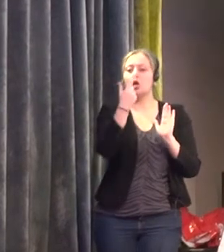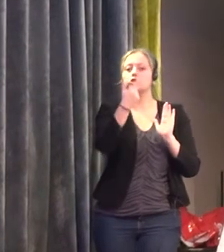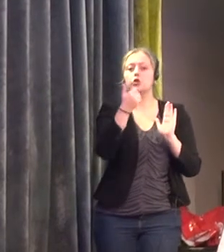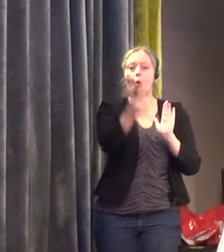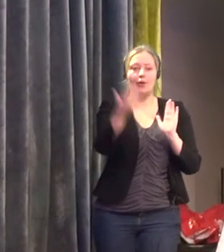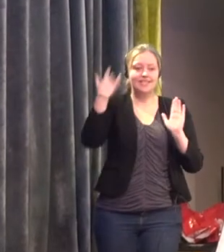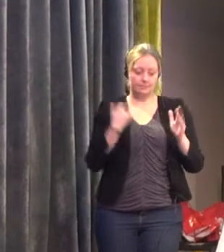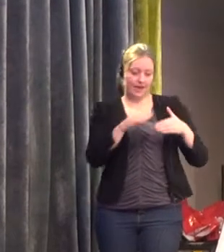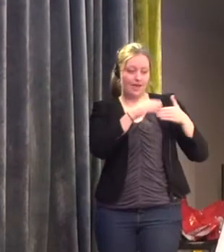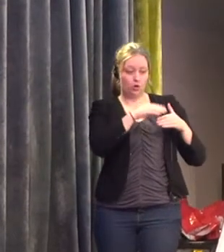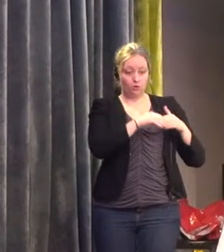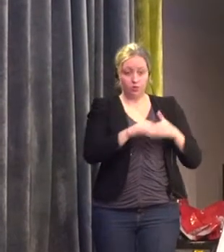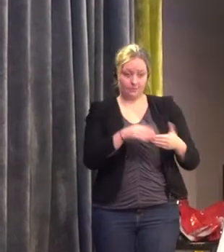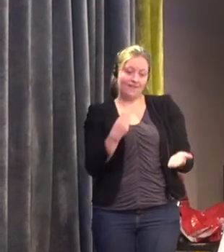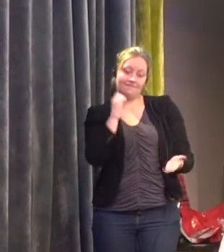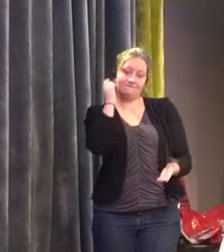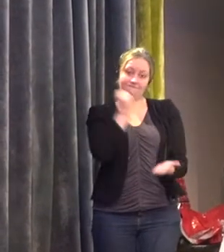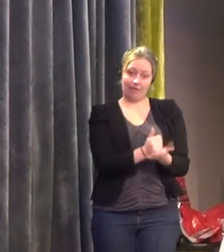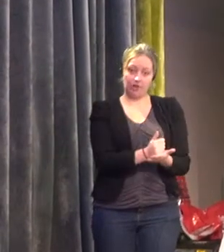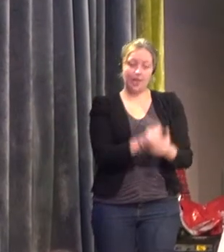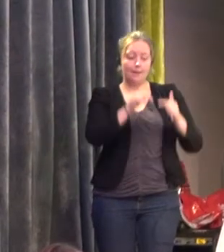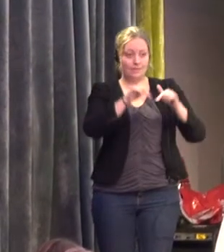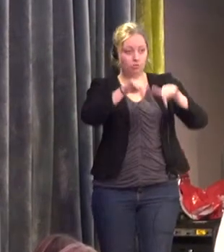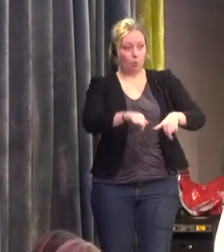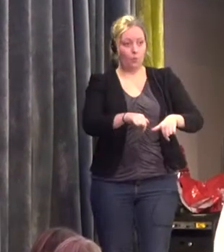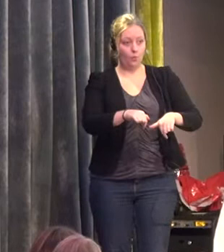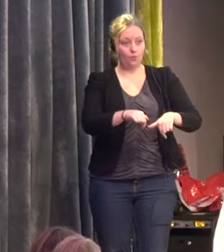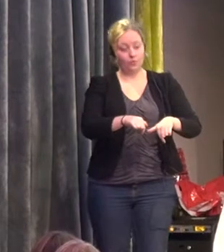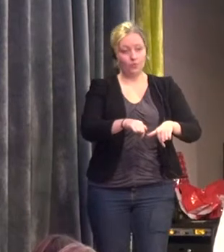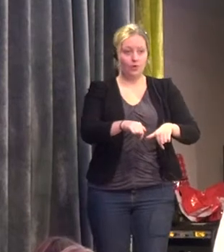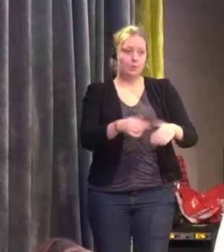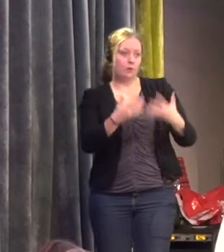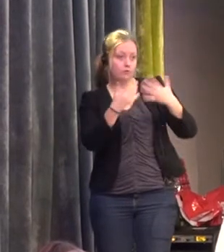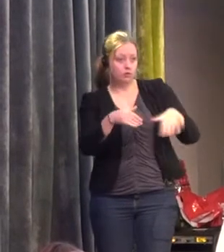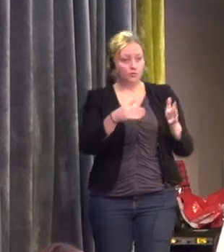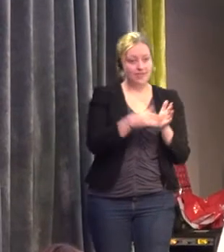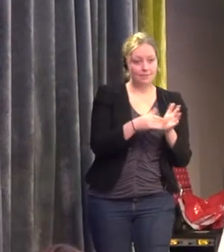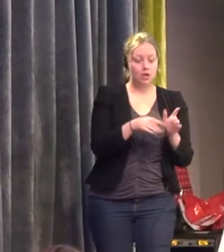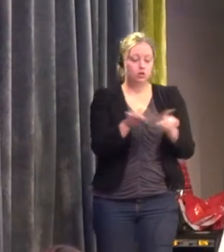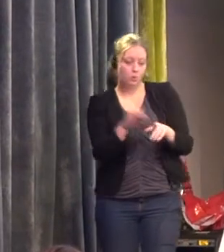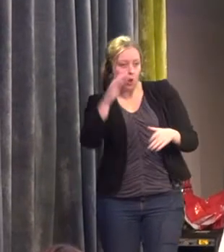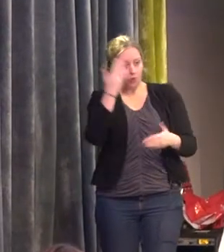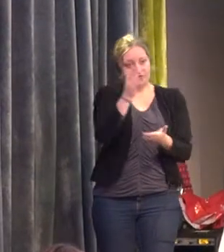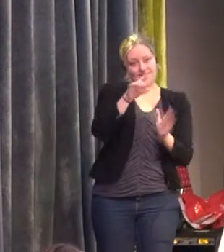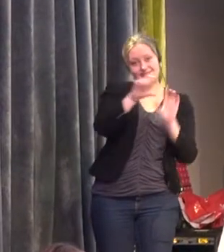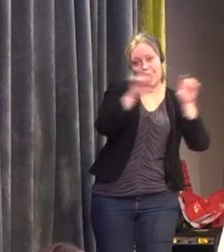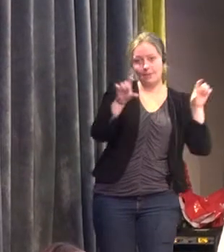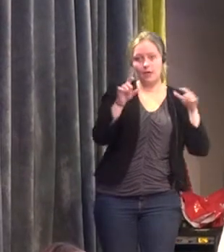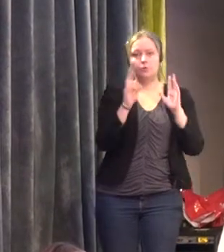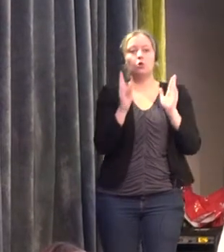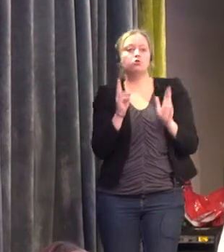have disability front and center at the table as an equal participant. And that is a huge change in just a small number of